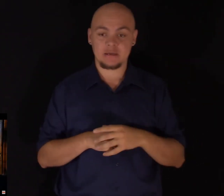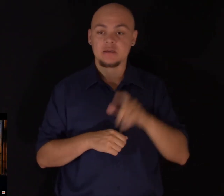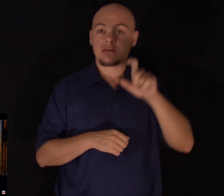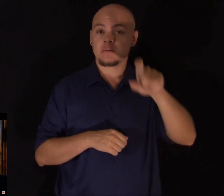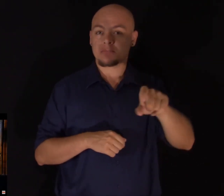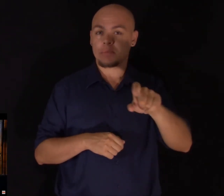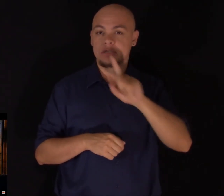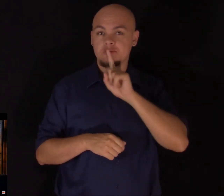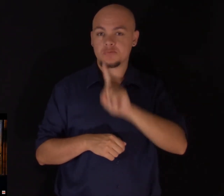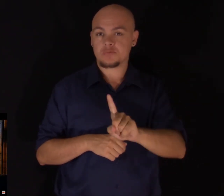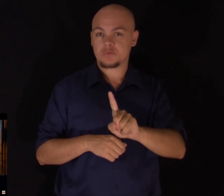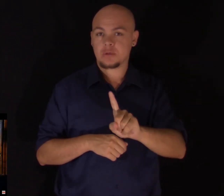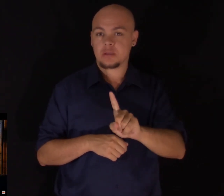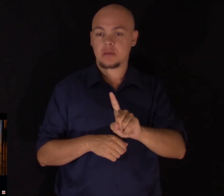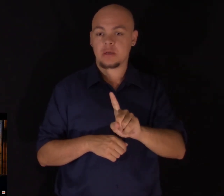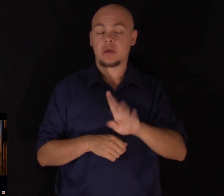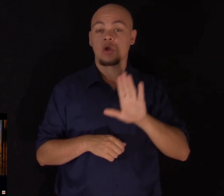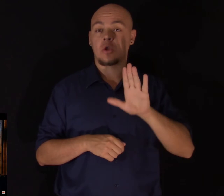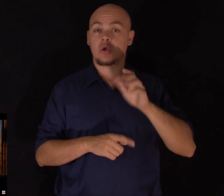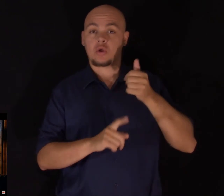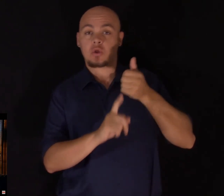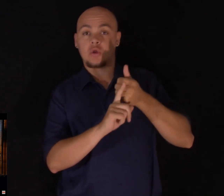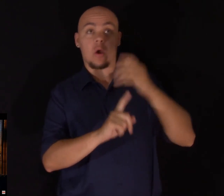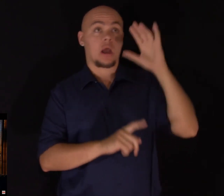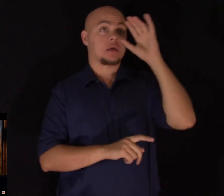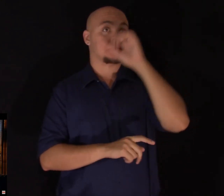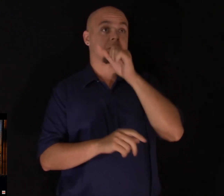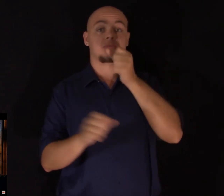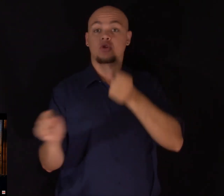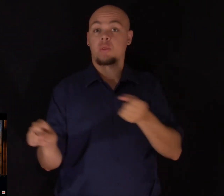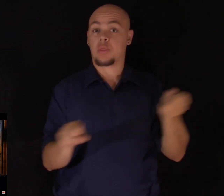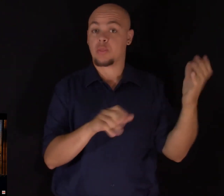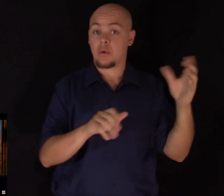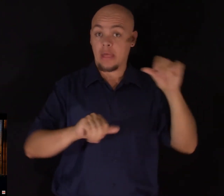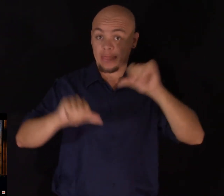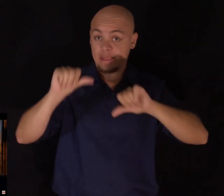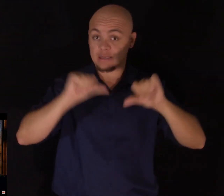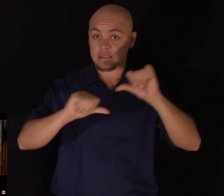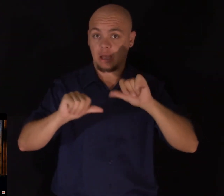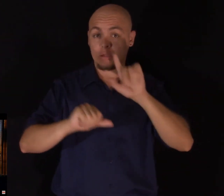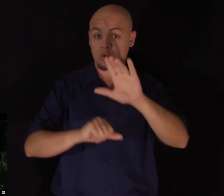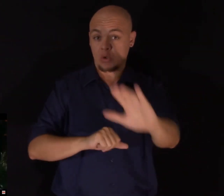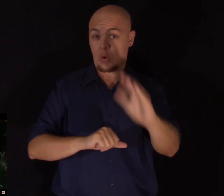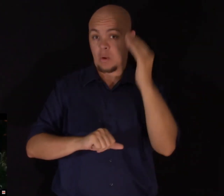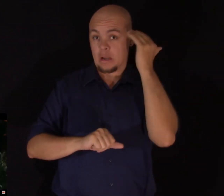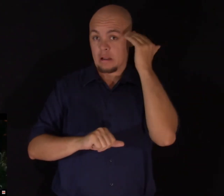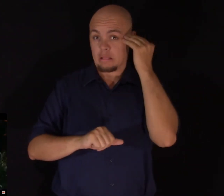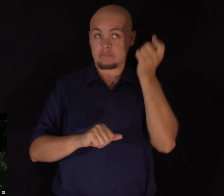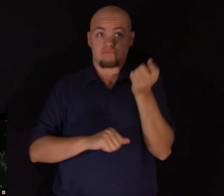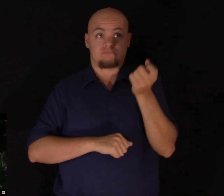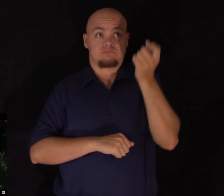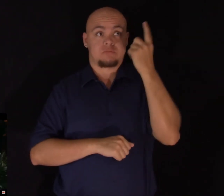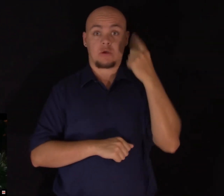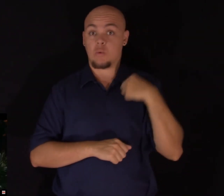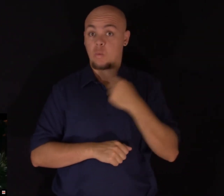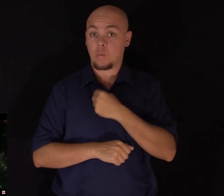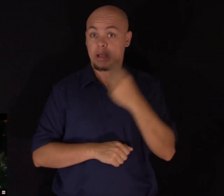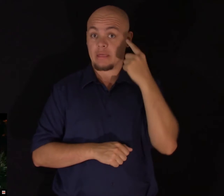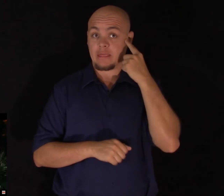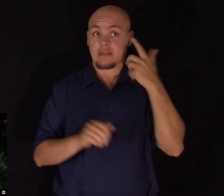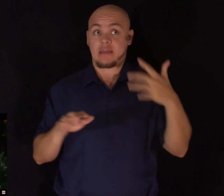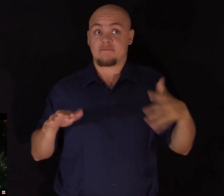really got to just throw your assumptions out the door. Let the science temper your knowledge a little bit. Because we think liars fidget all the time.